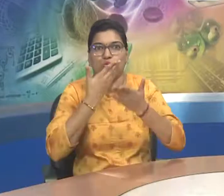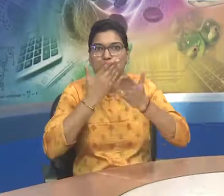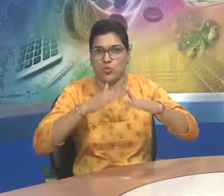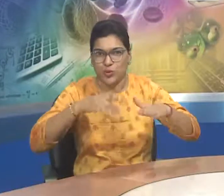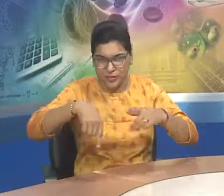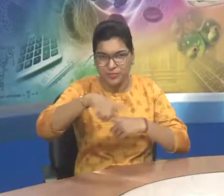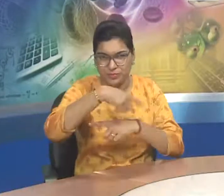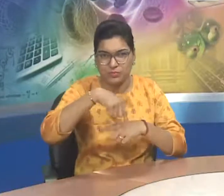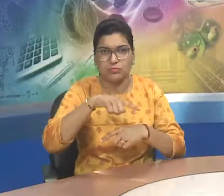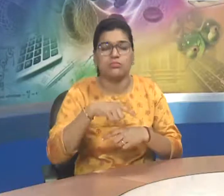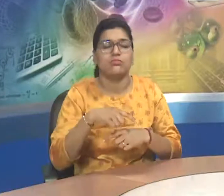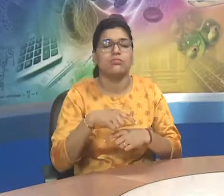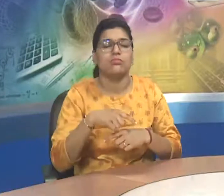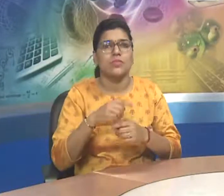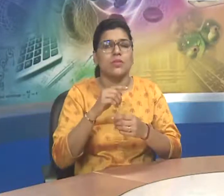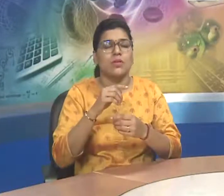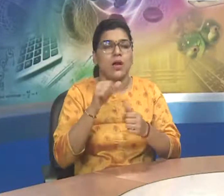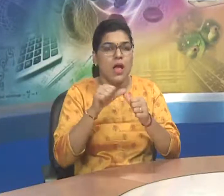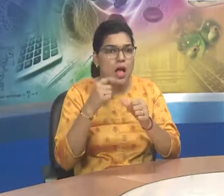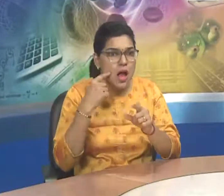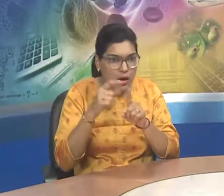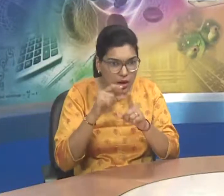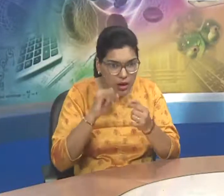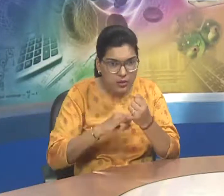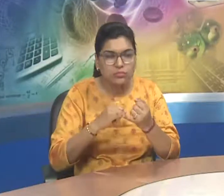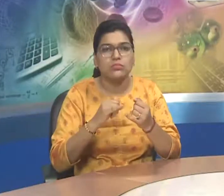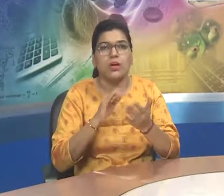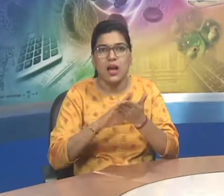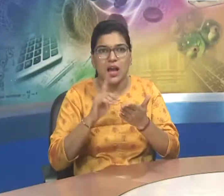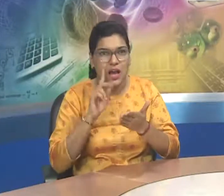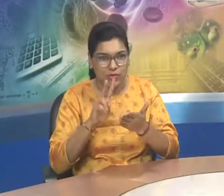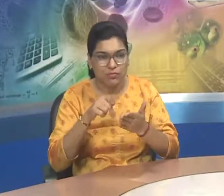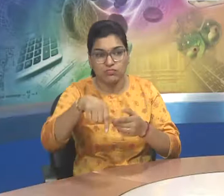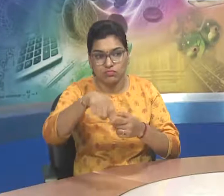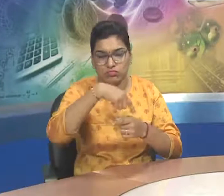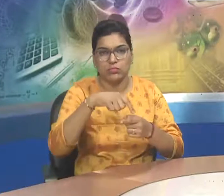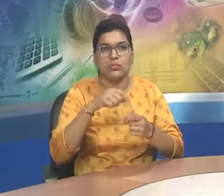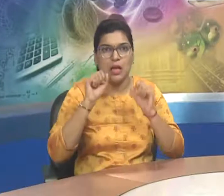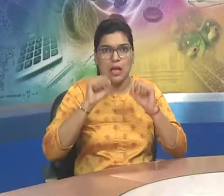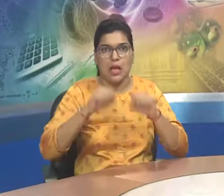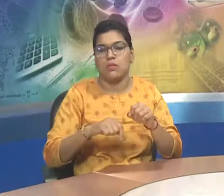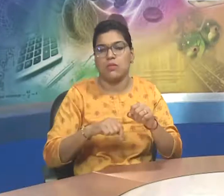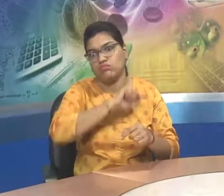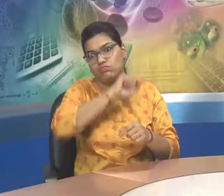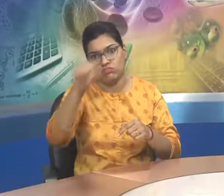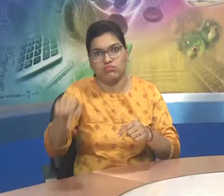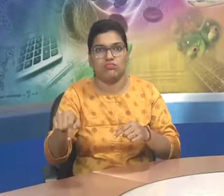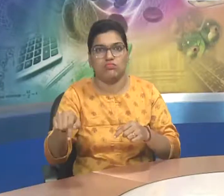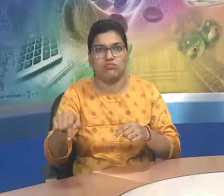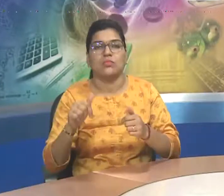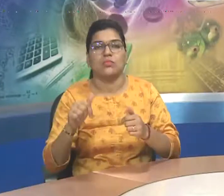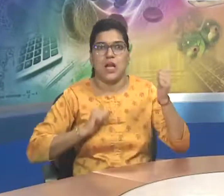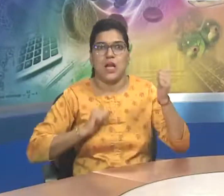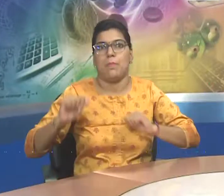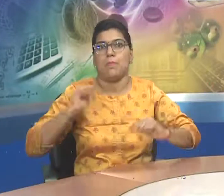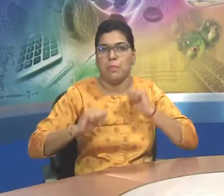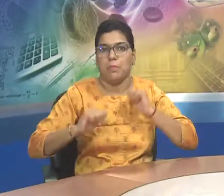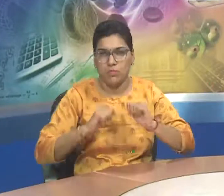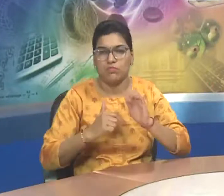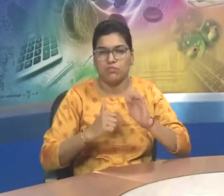to educate the public about